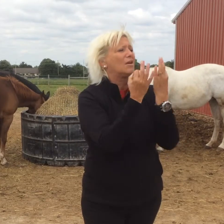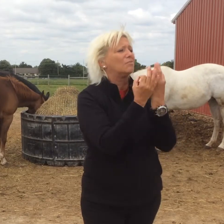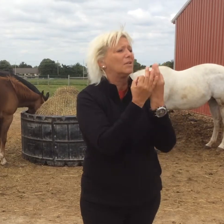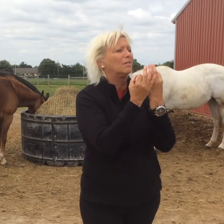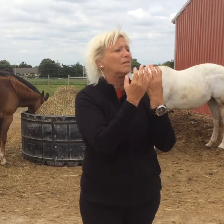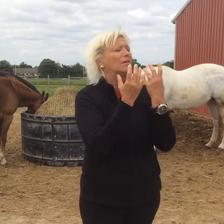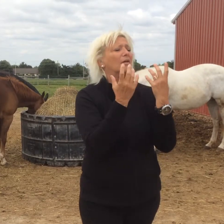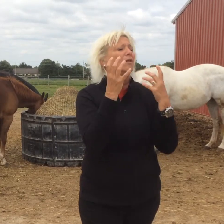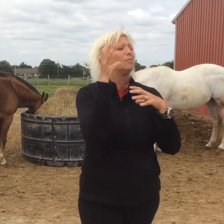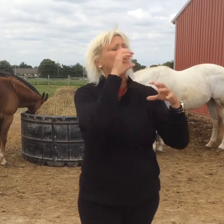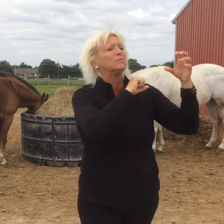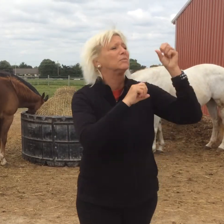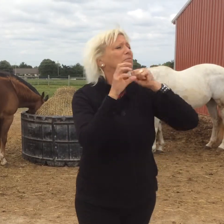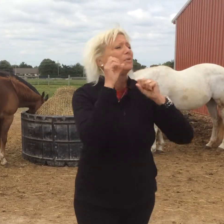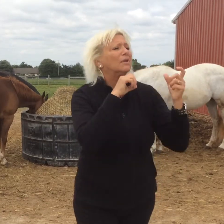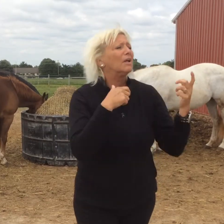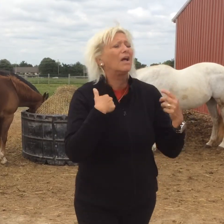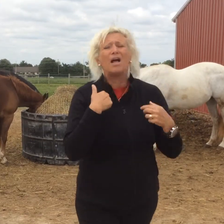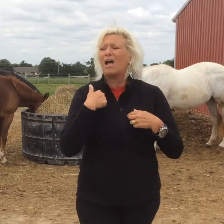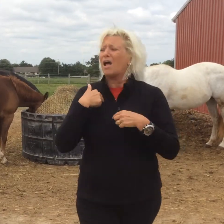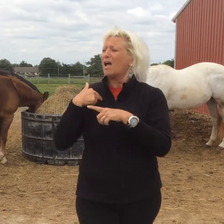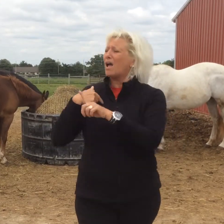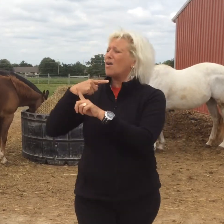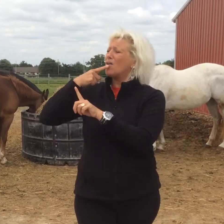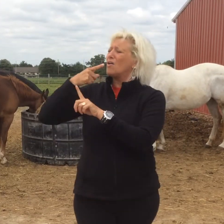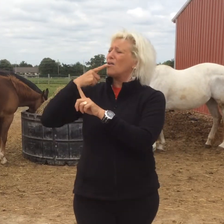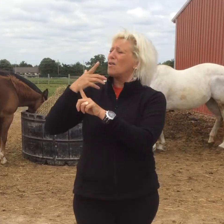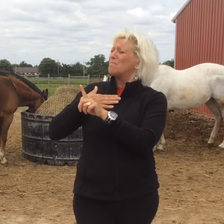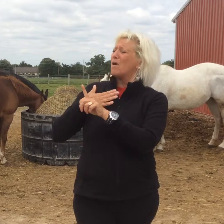Other situations might have families with a deaf child,